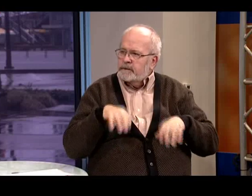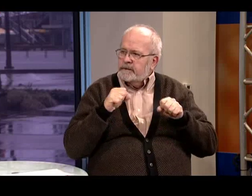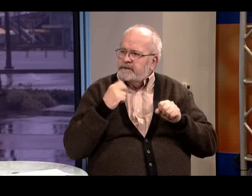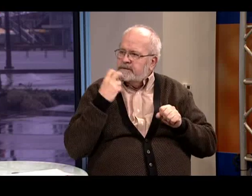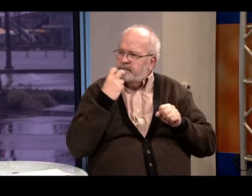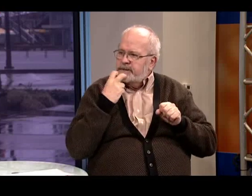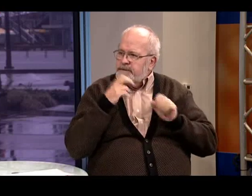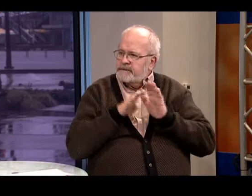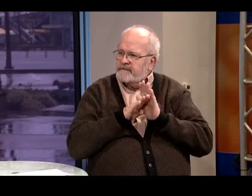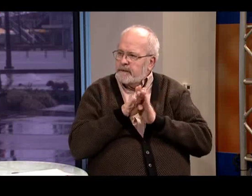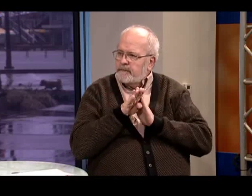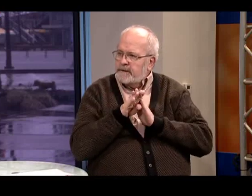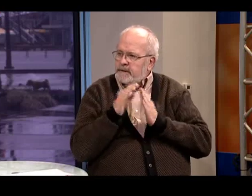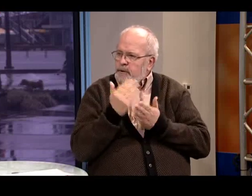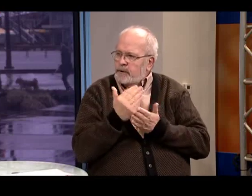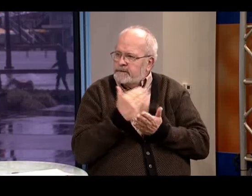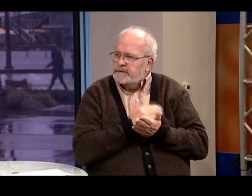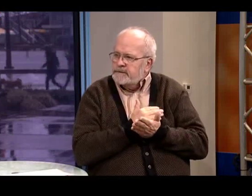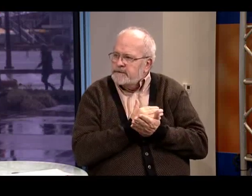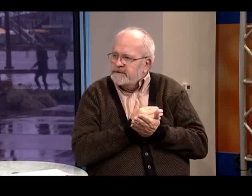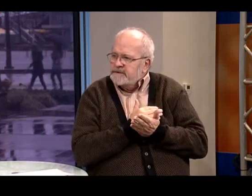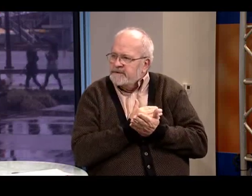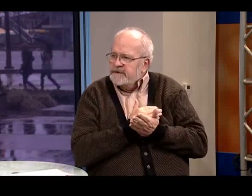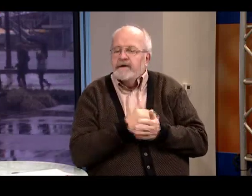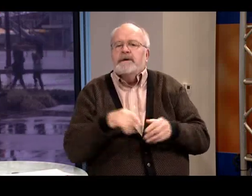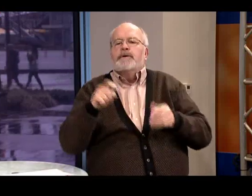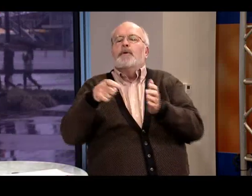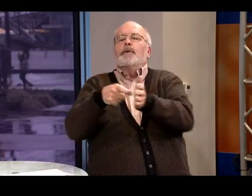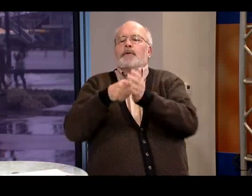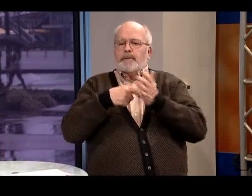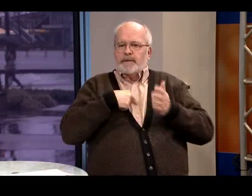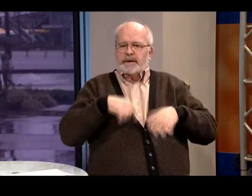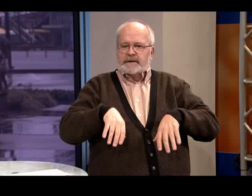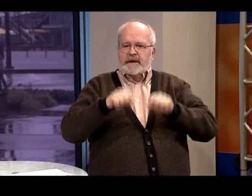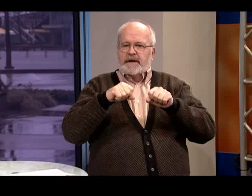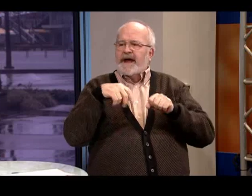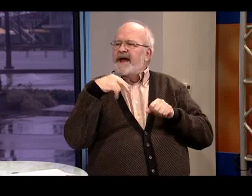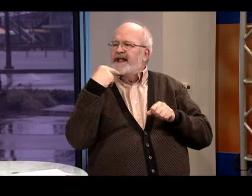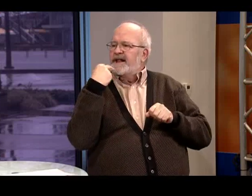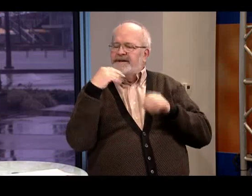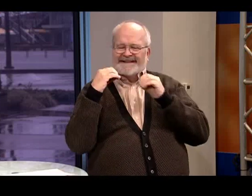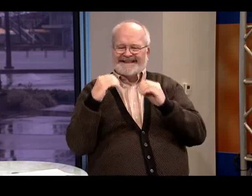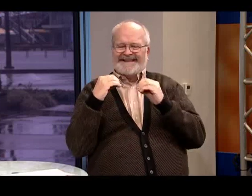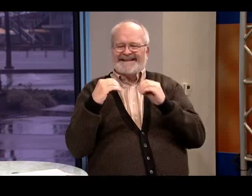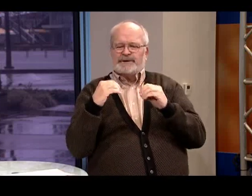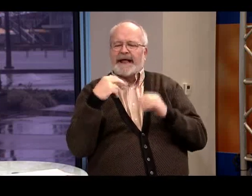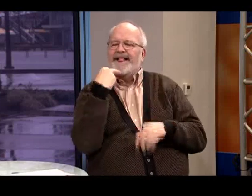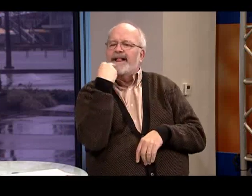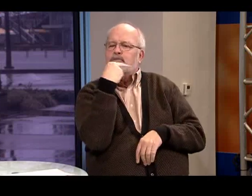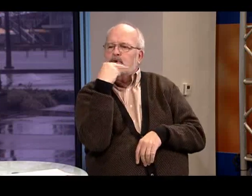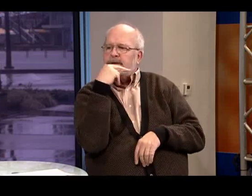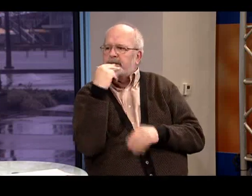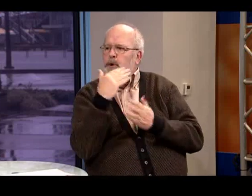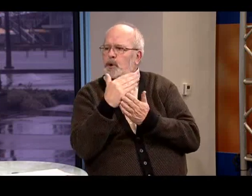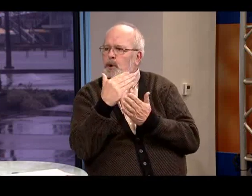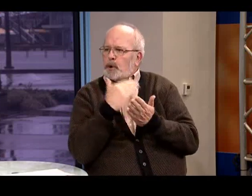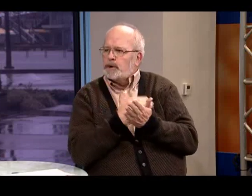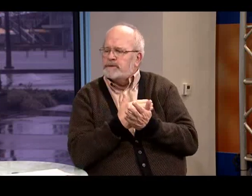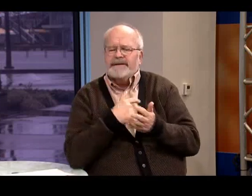And they required that I take a speech development course. I had to take a course about how to